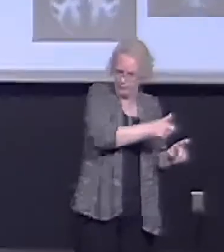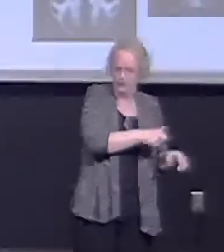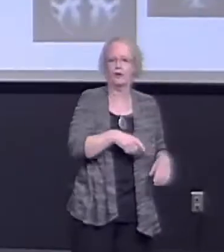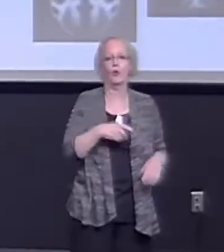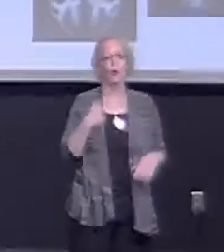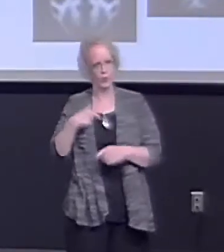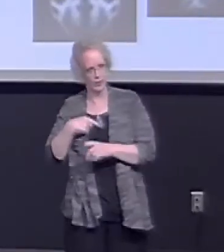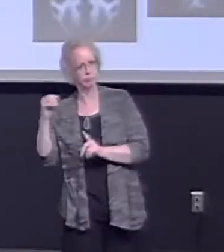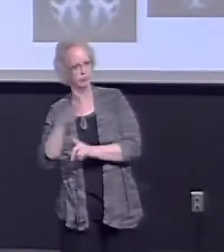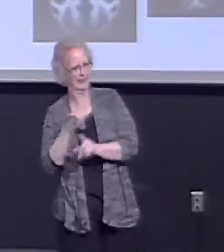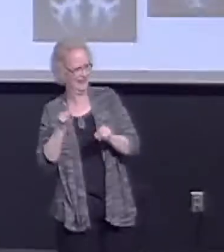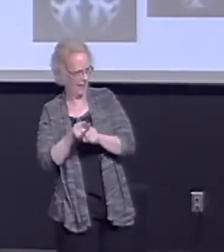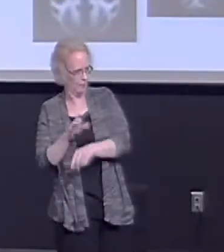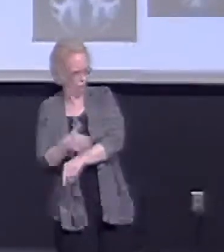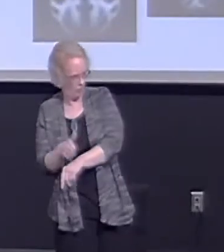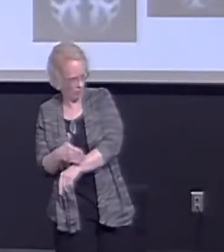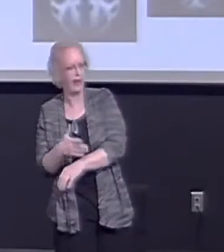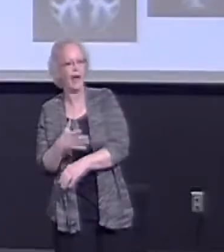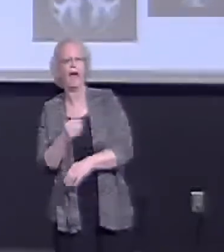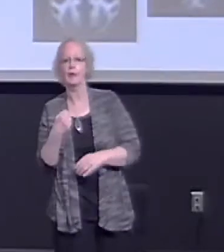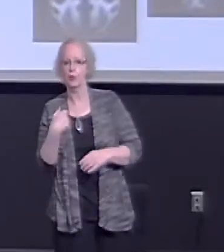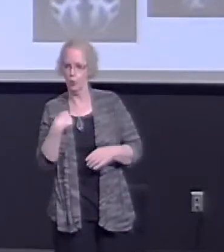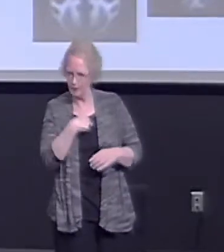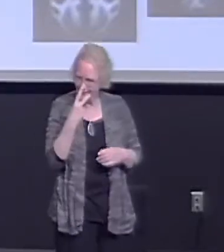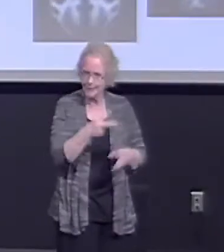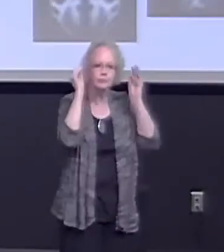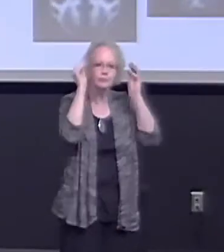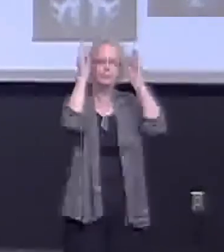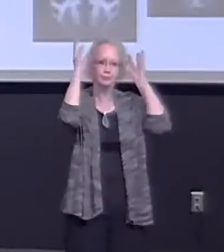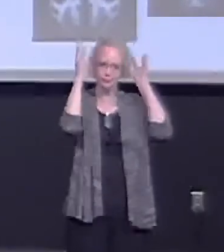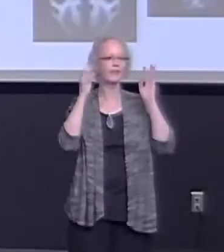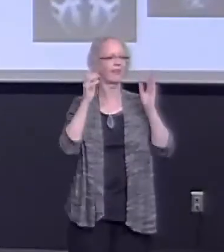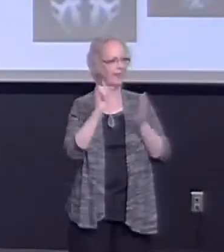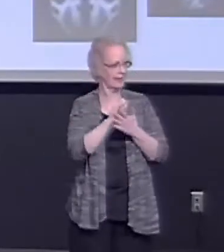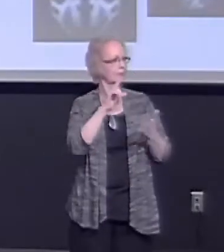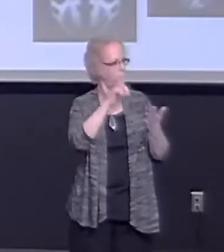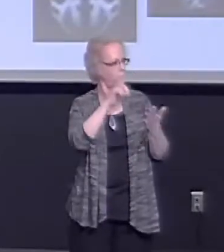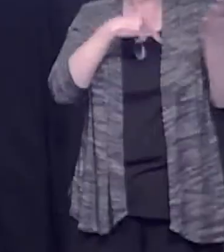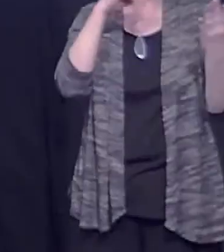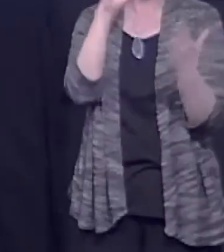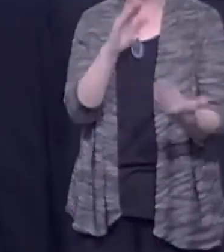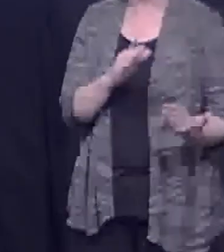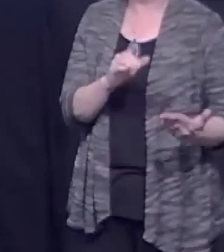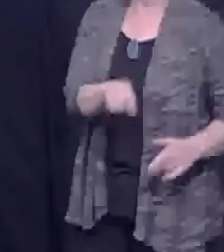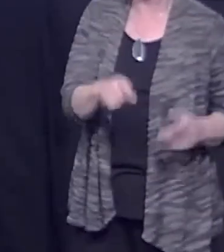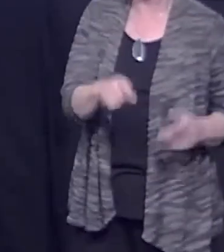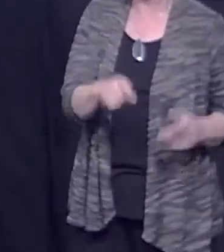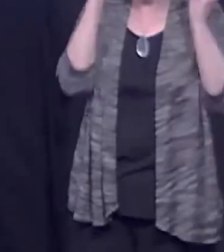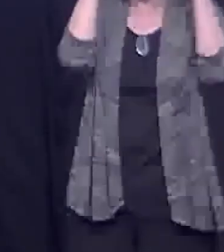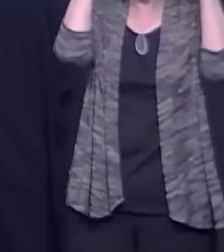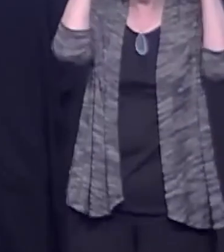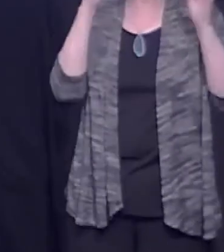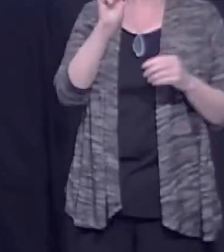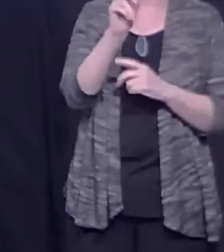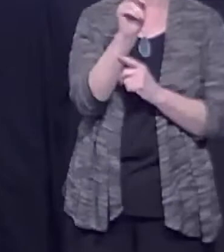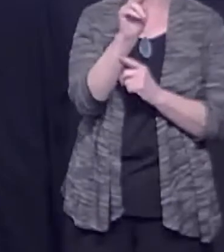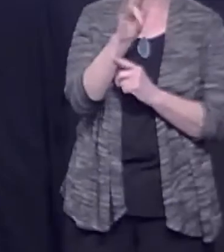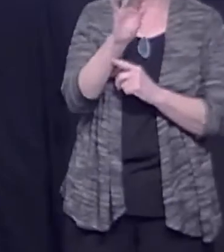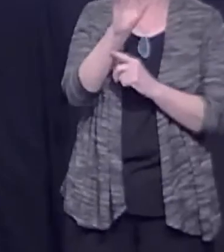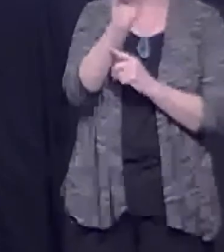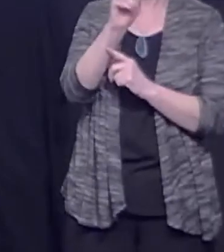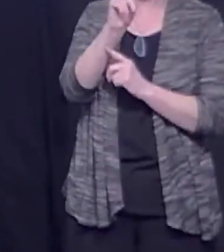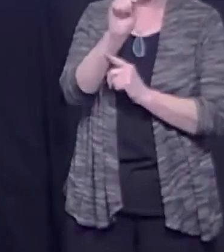activation, as we should, and then we, in the auditory cortex, and then we start